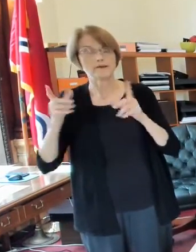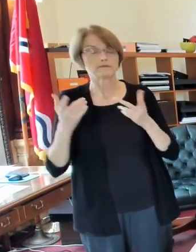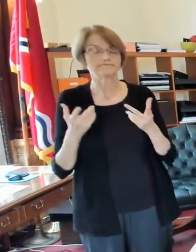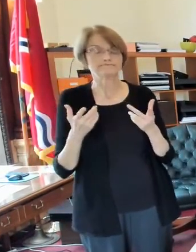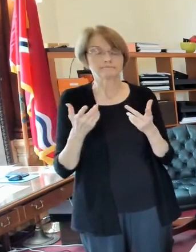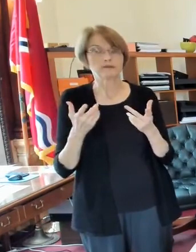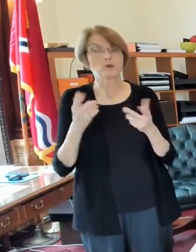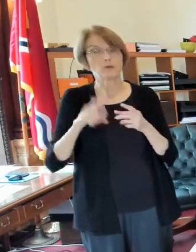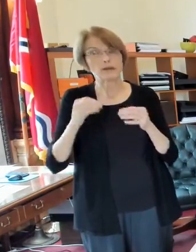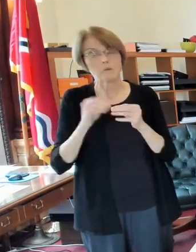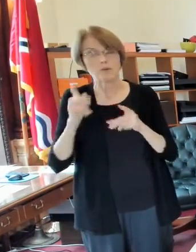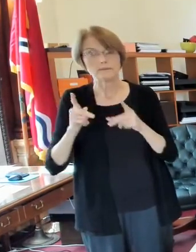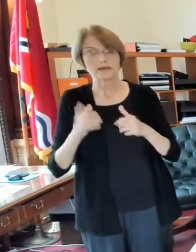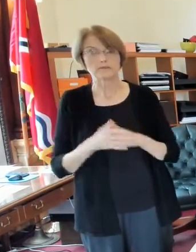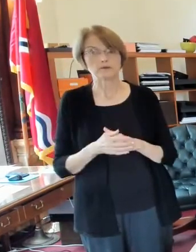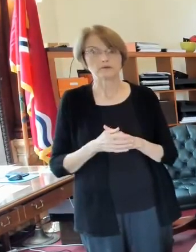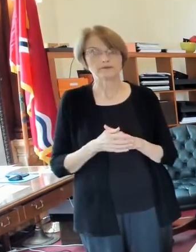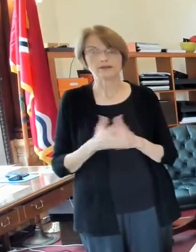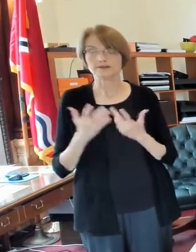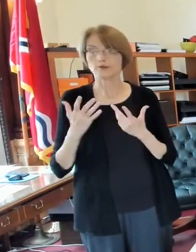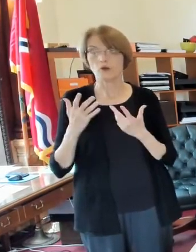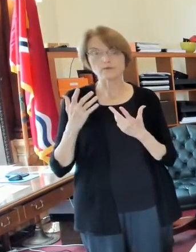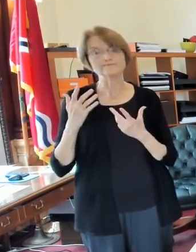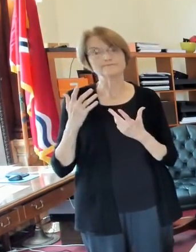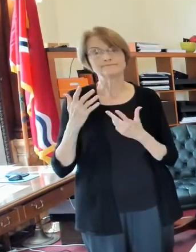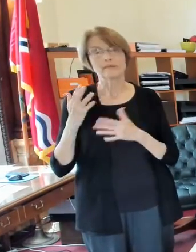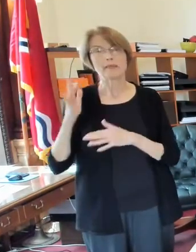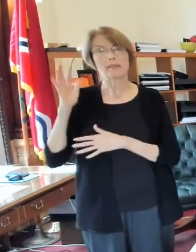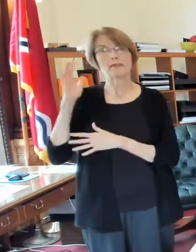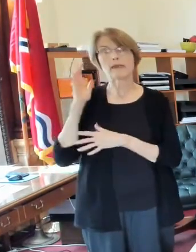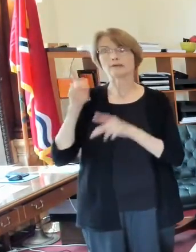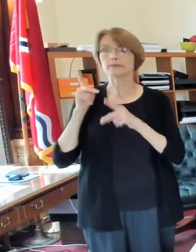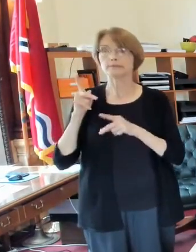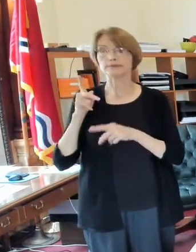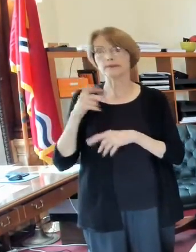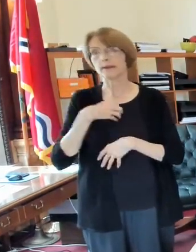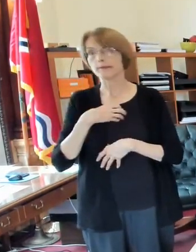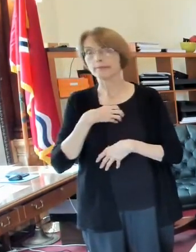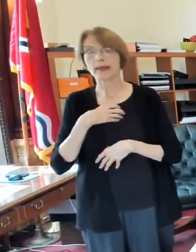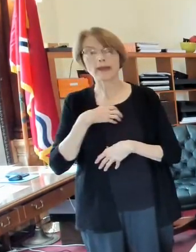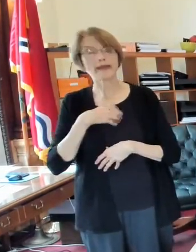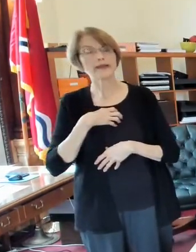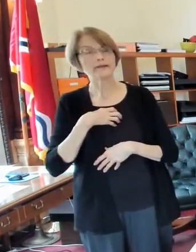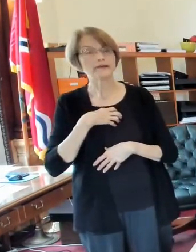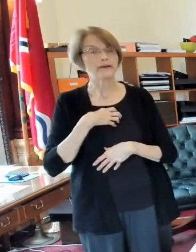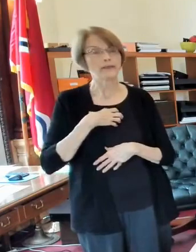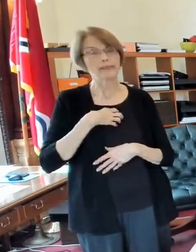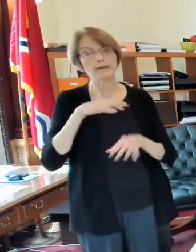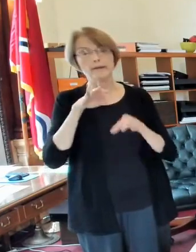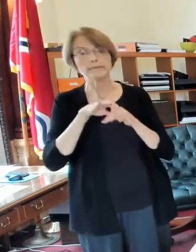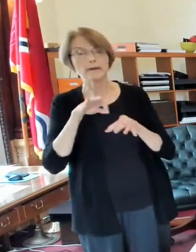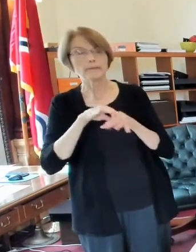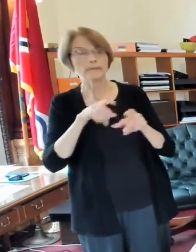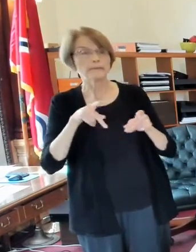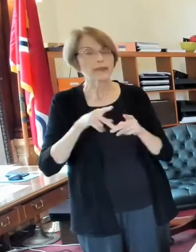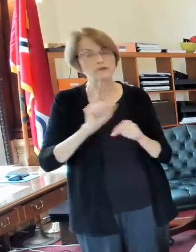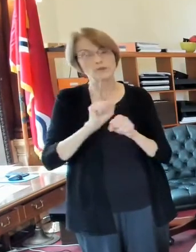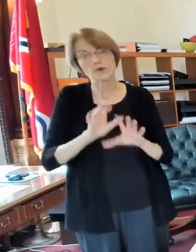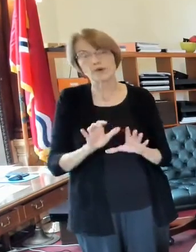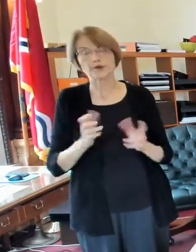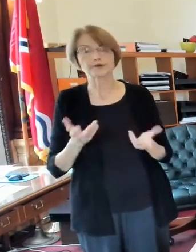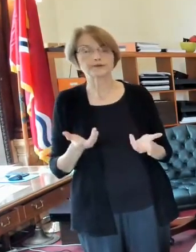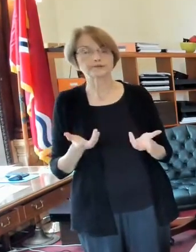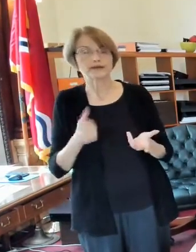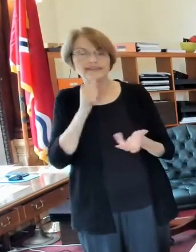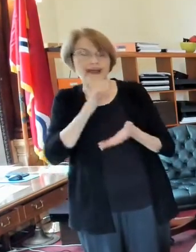over the years, people have sometimes complained to me about poll workers. that they, I don't know, they